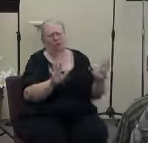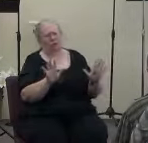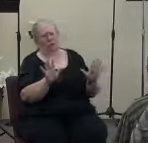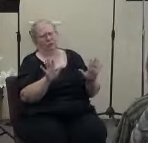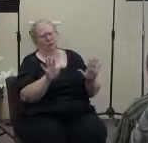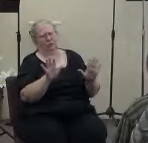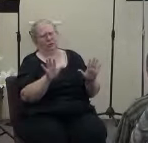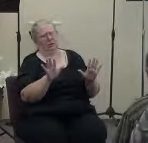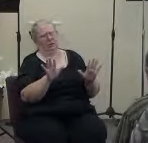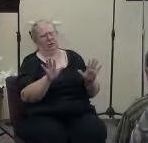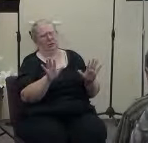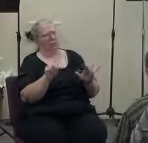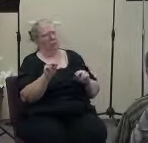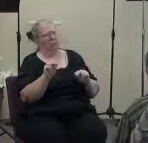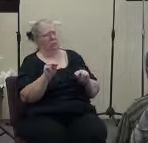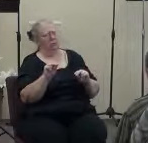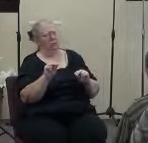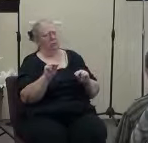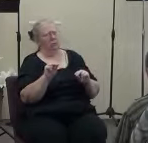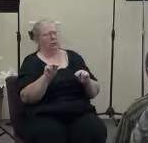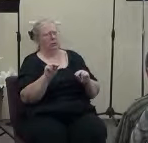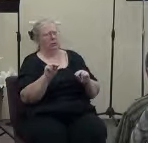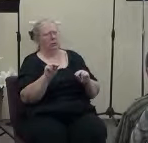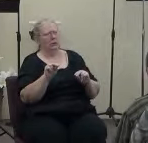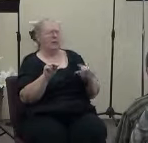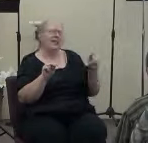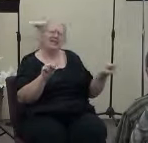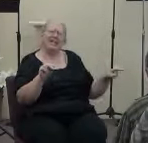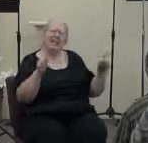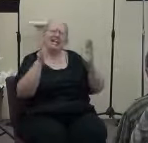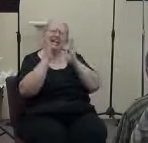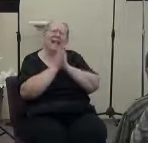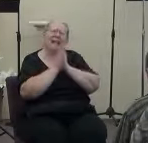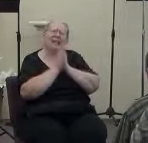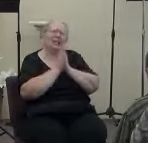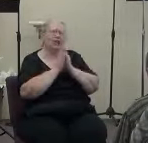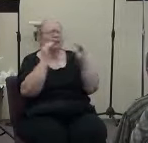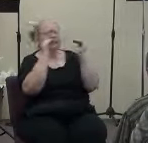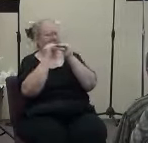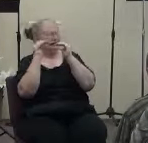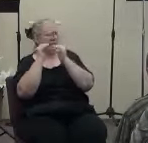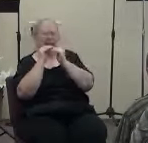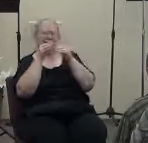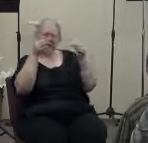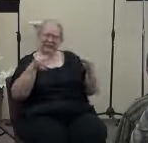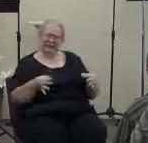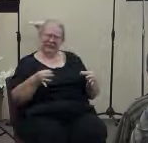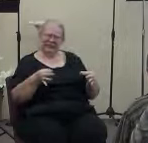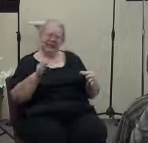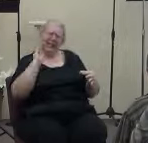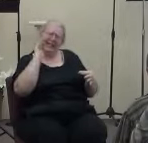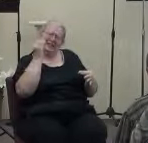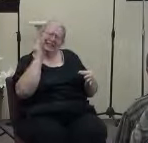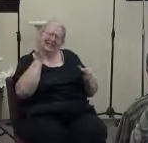And has not forsaken the commands of its God. They ask me for just decisions and seem eager for God